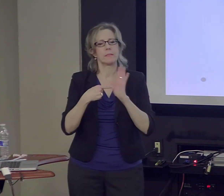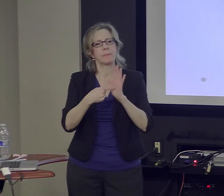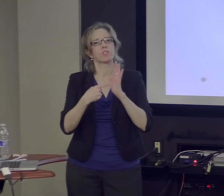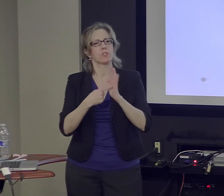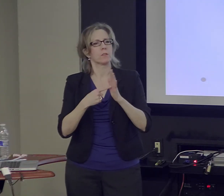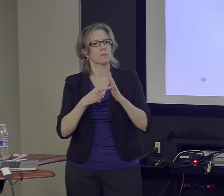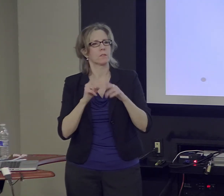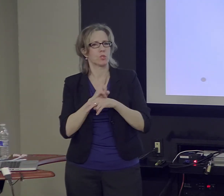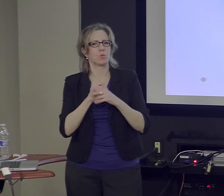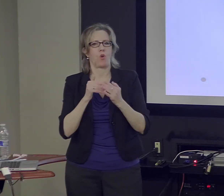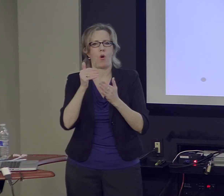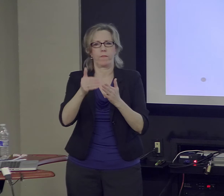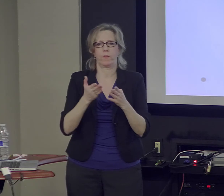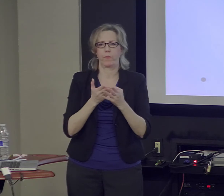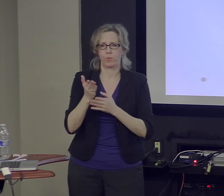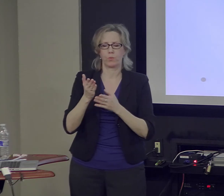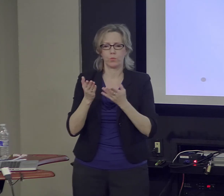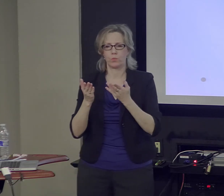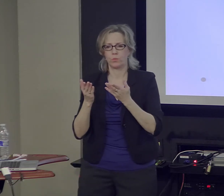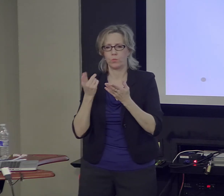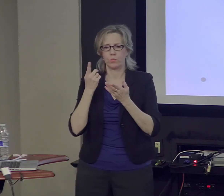I mentioned before that depiction was used often